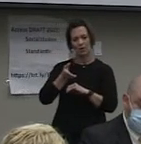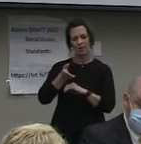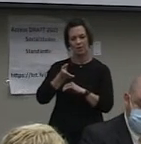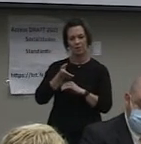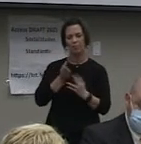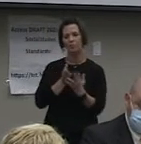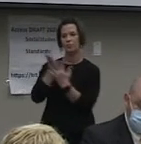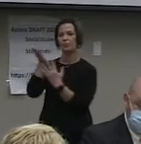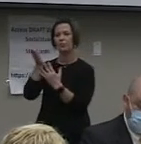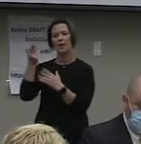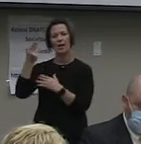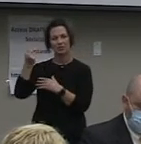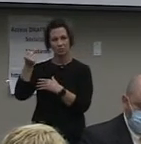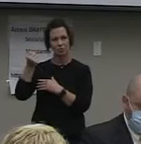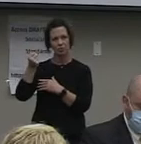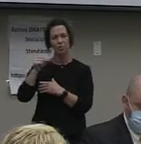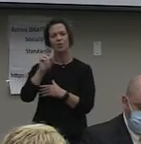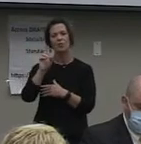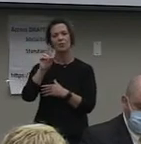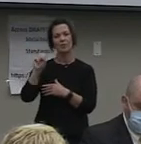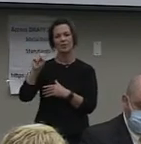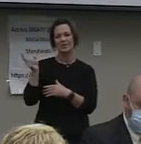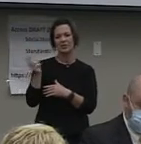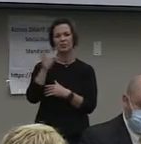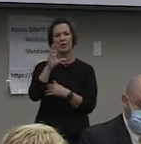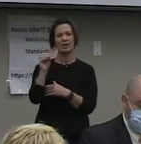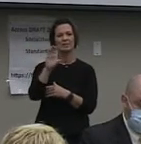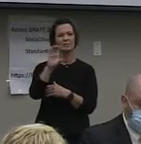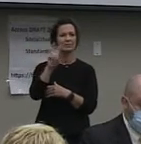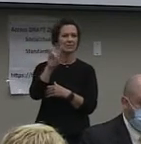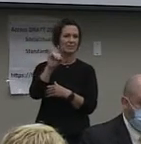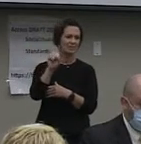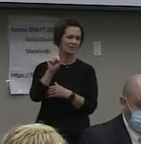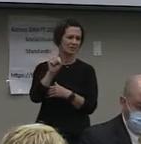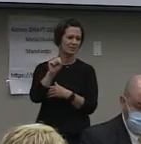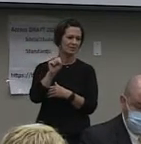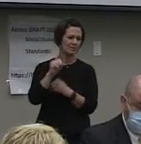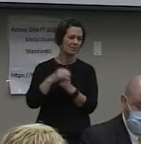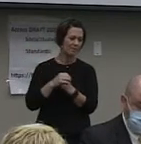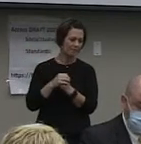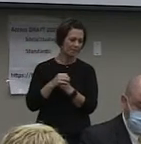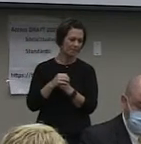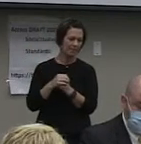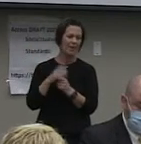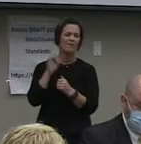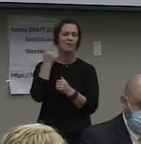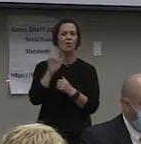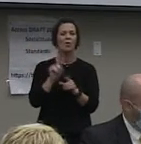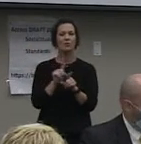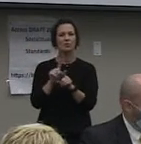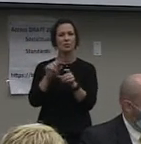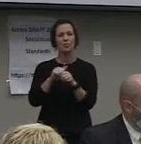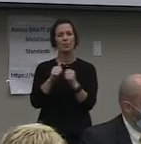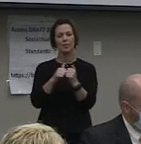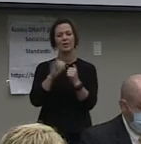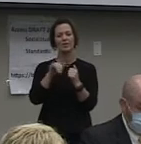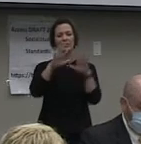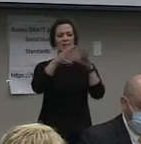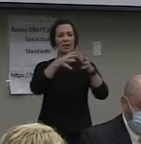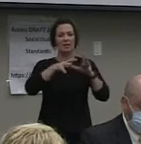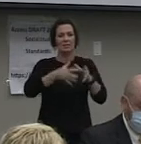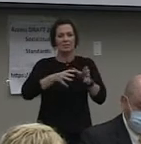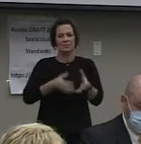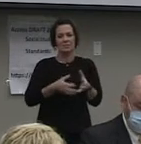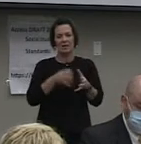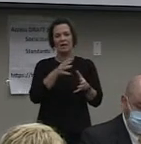high school U.S. history and civics. With the exception of indigenous Louisiana history and early French exploration and colonization, appearing in third, fourth, and